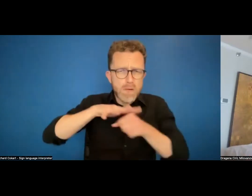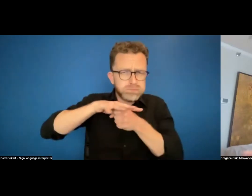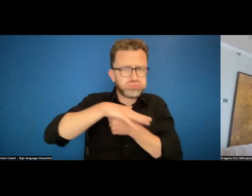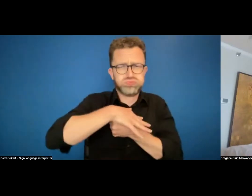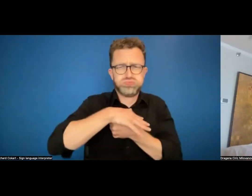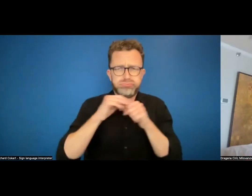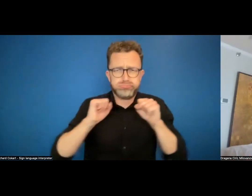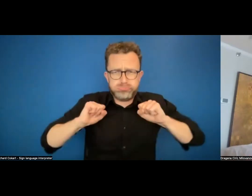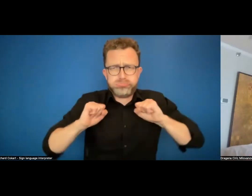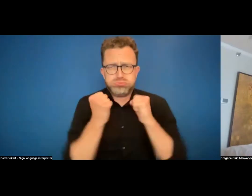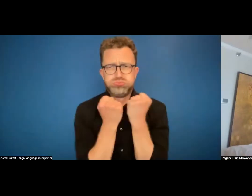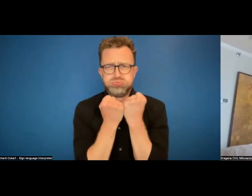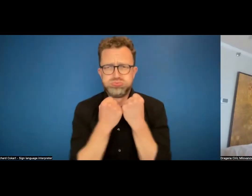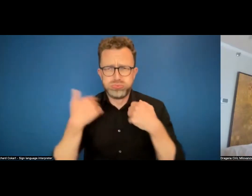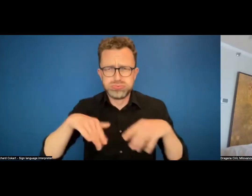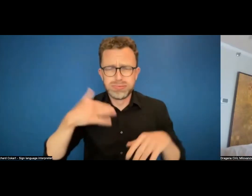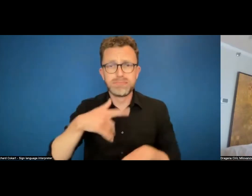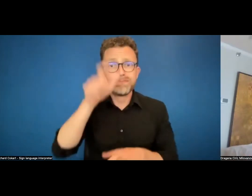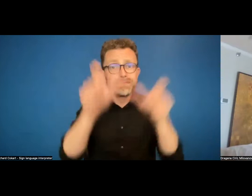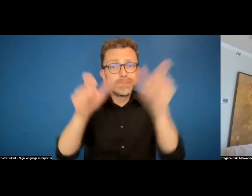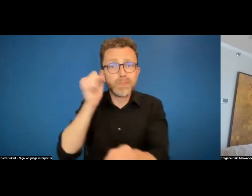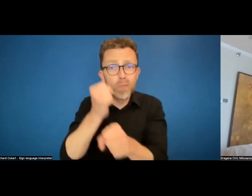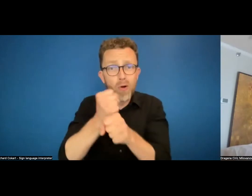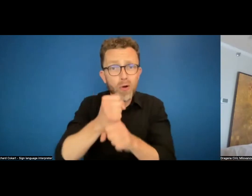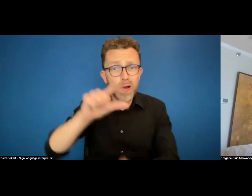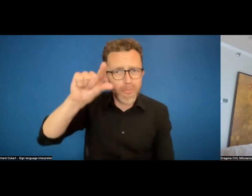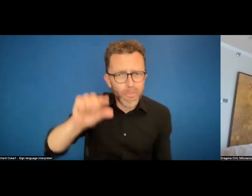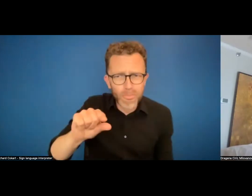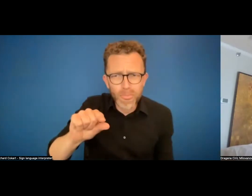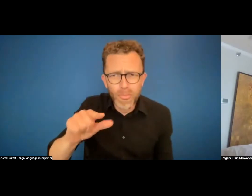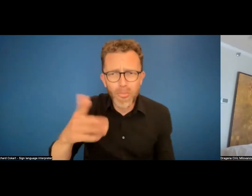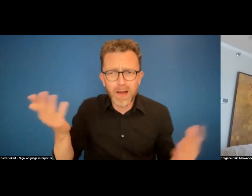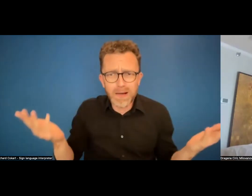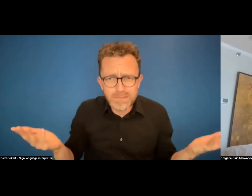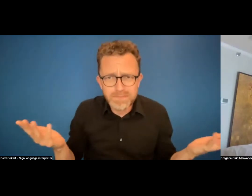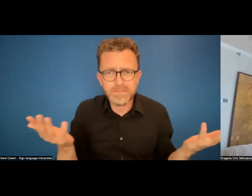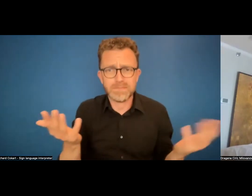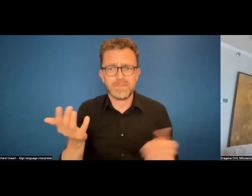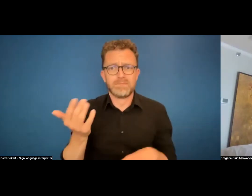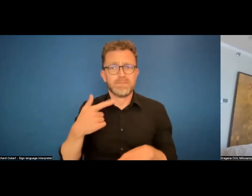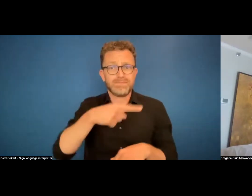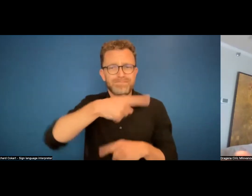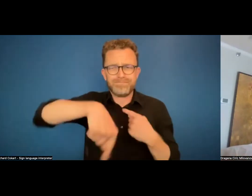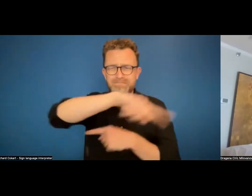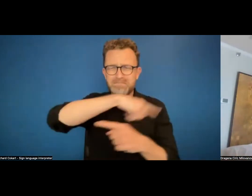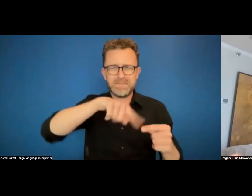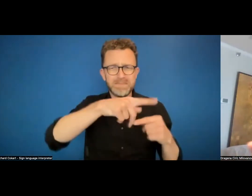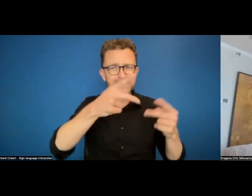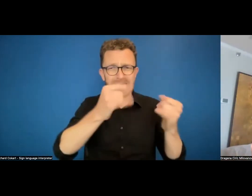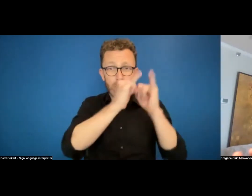will explain what it is about. But what I wanted to say is that